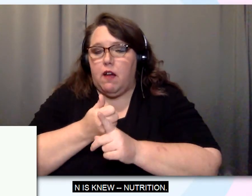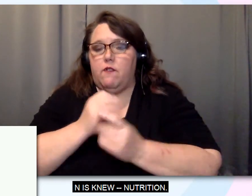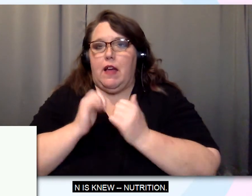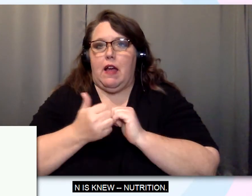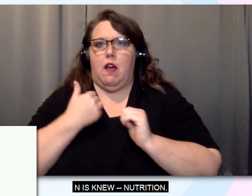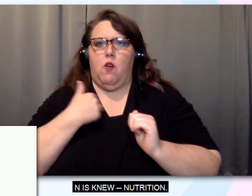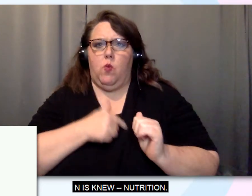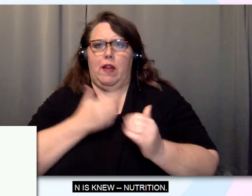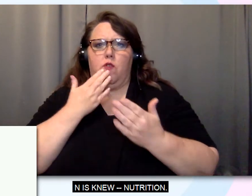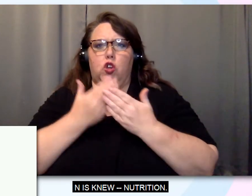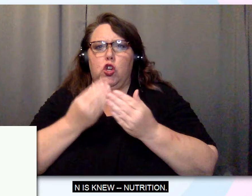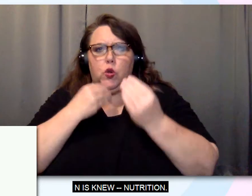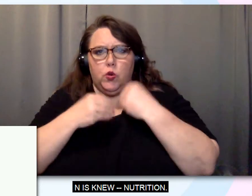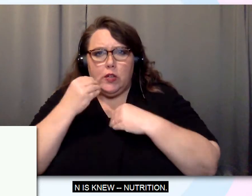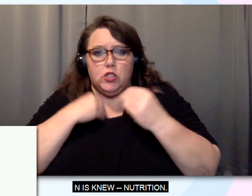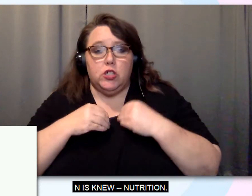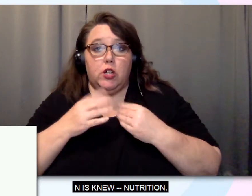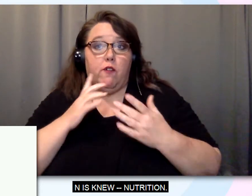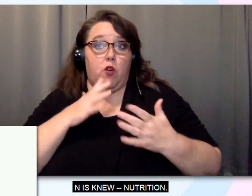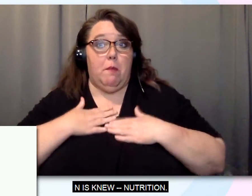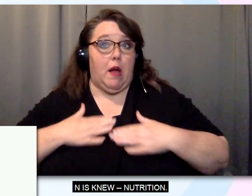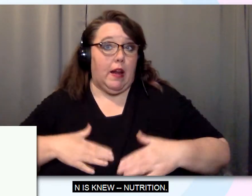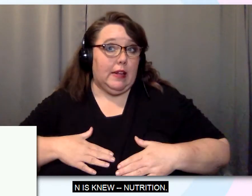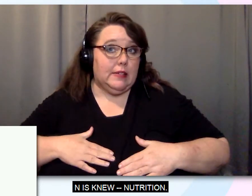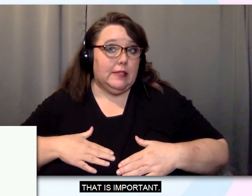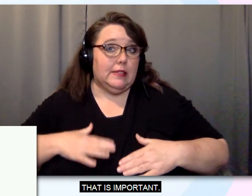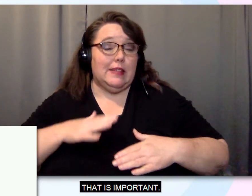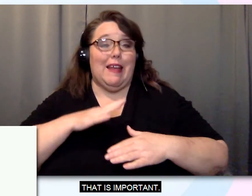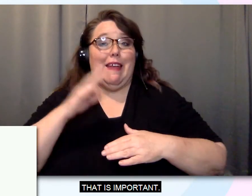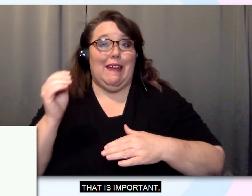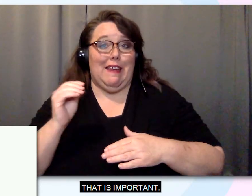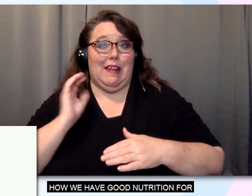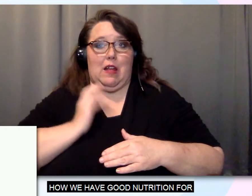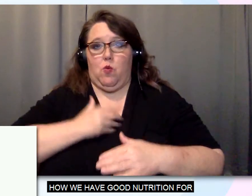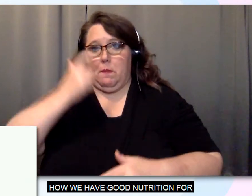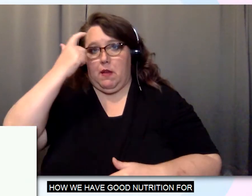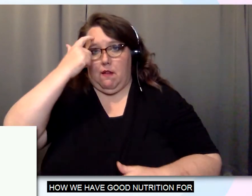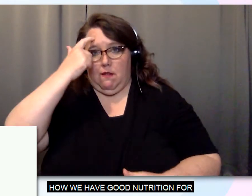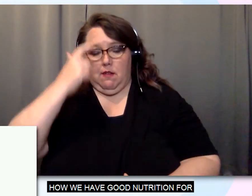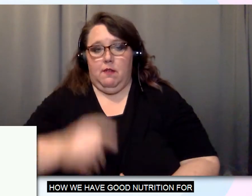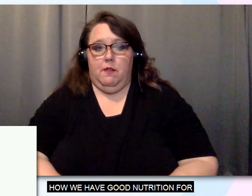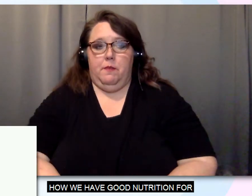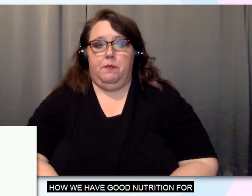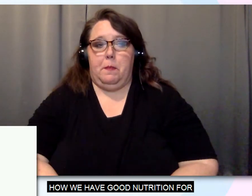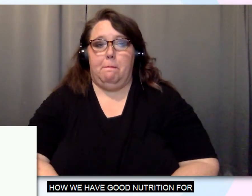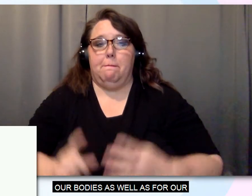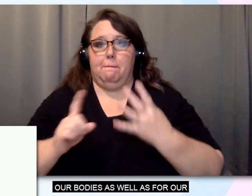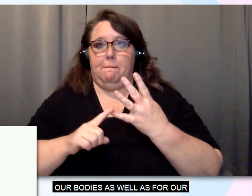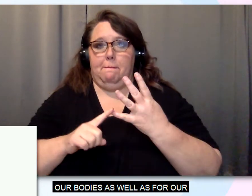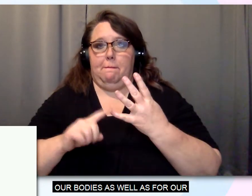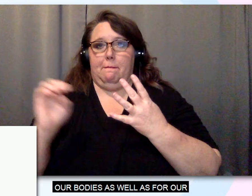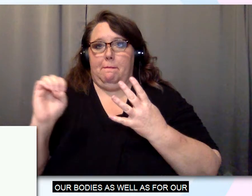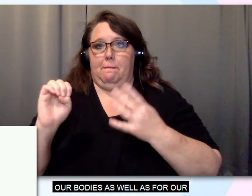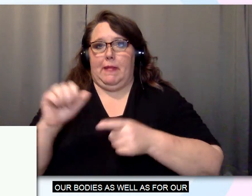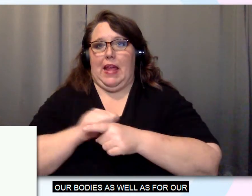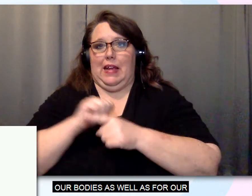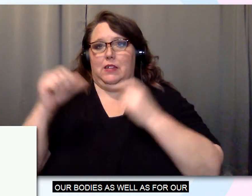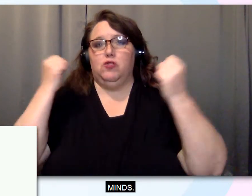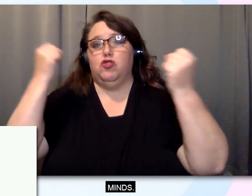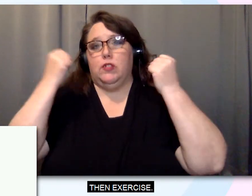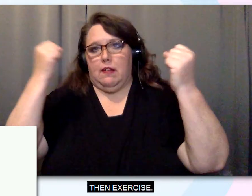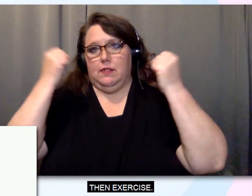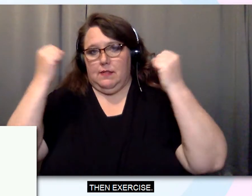good care of ourselves. How we have good nutrition, you might say, for our bodies as well as for our minds.